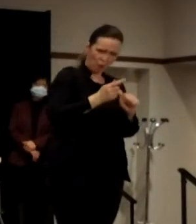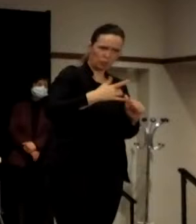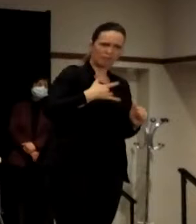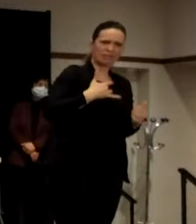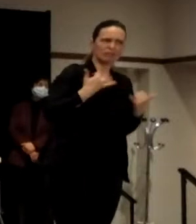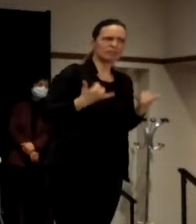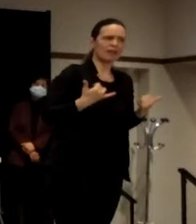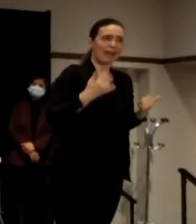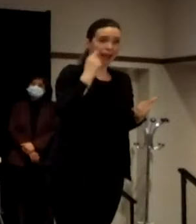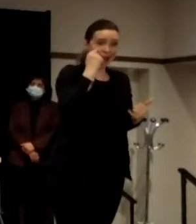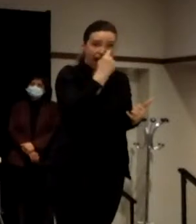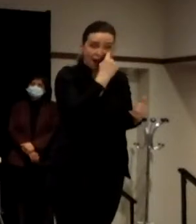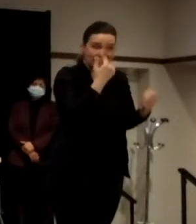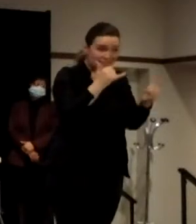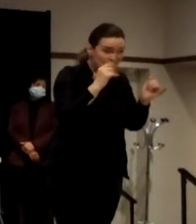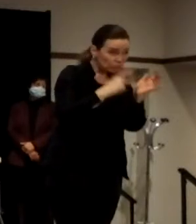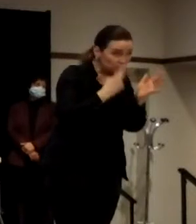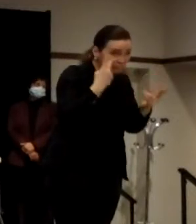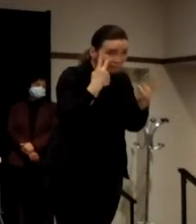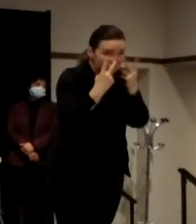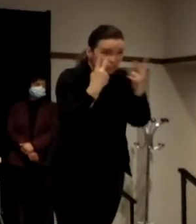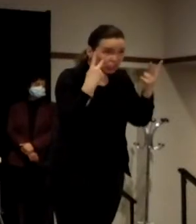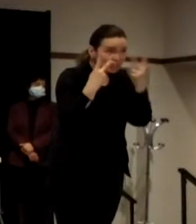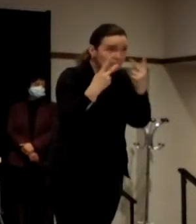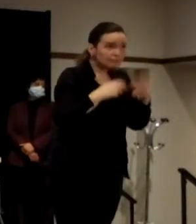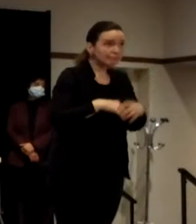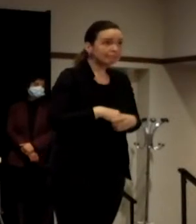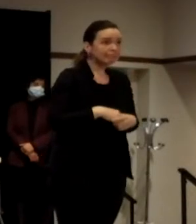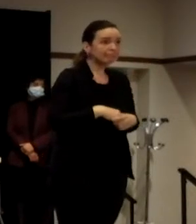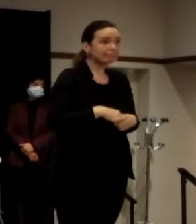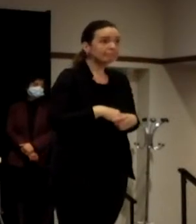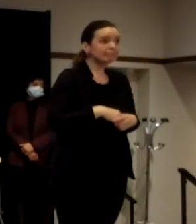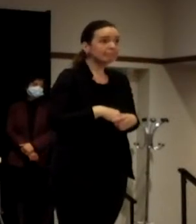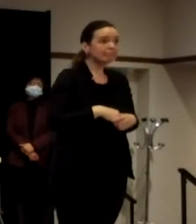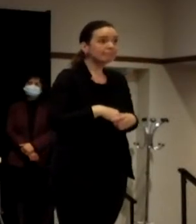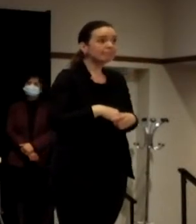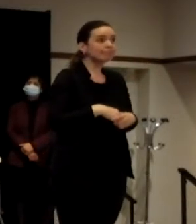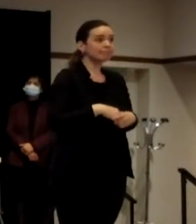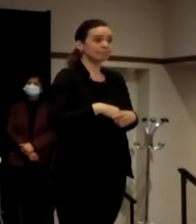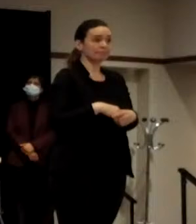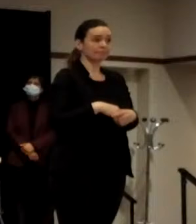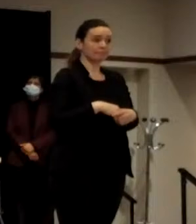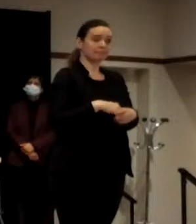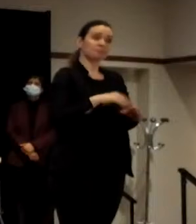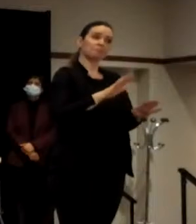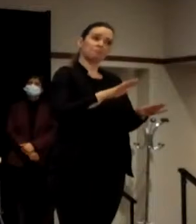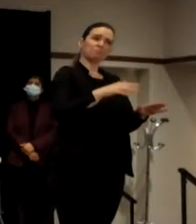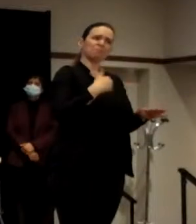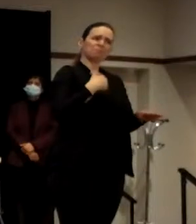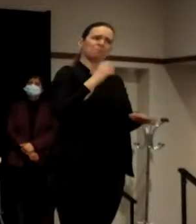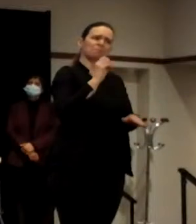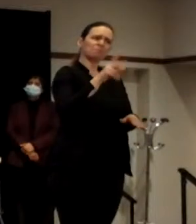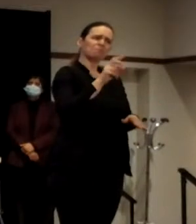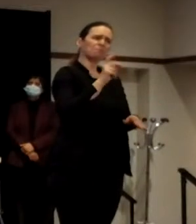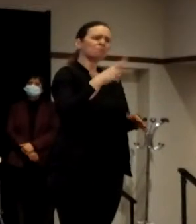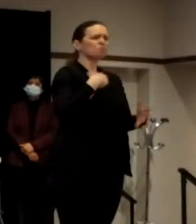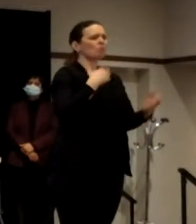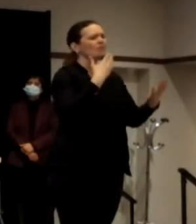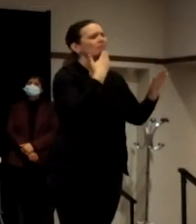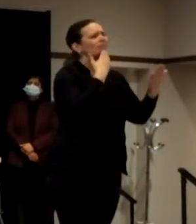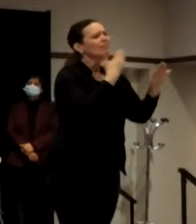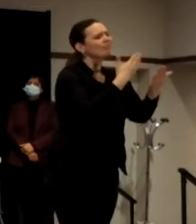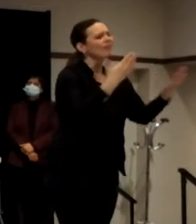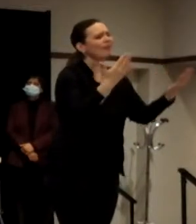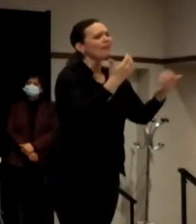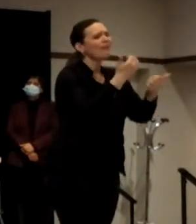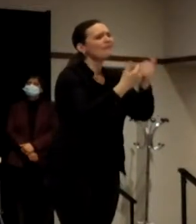or two? No, things are. Since it came out that we learned what you've been going through. Yeah, no, things are going okay. And again, I want to thank everybody who sent me. I've gotten a